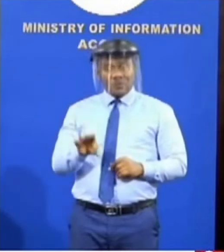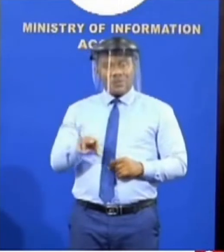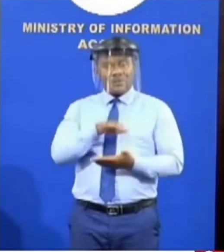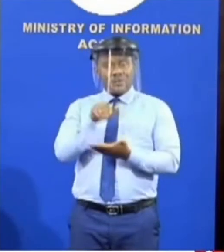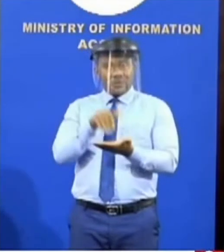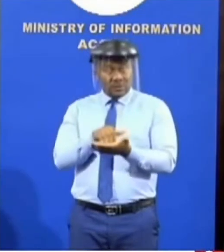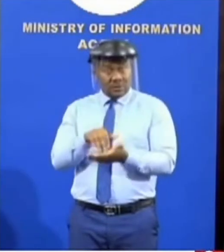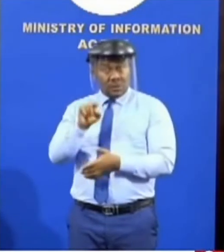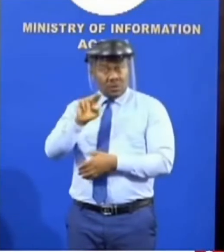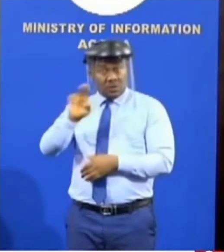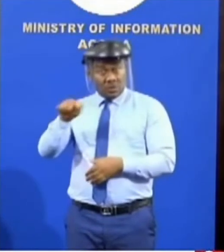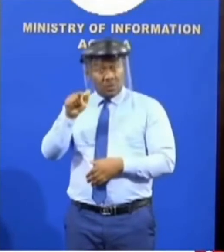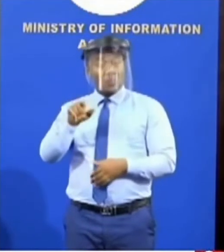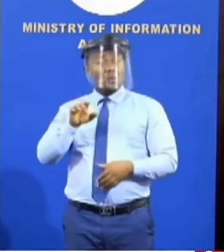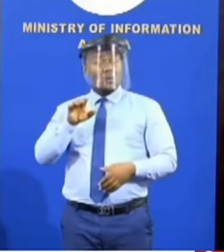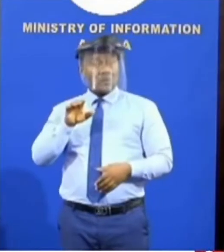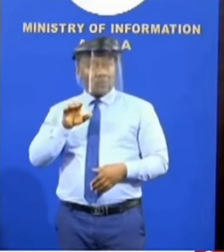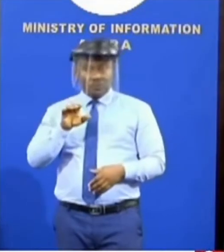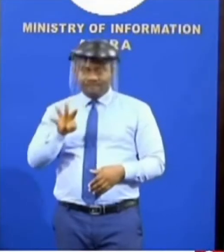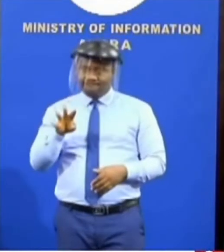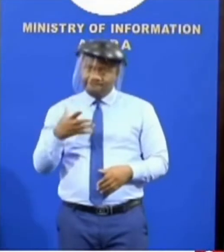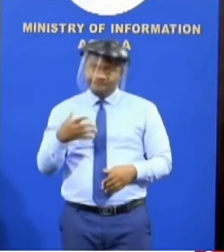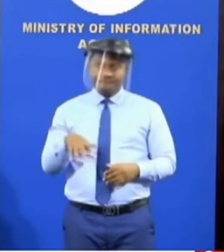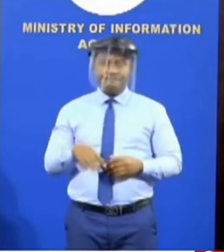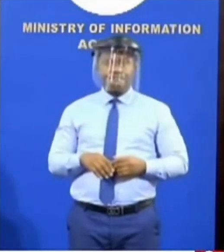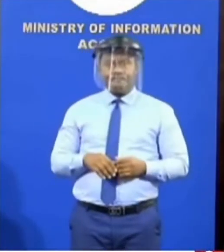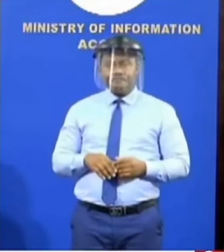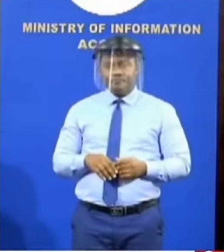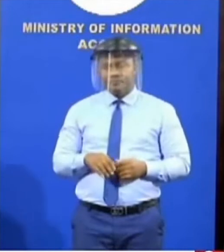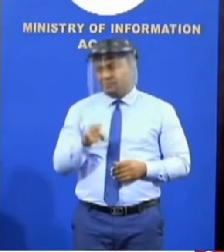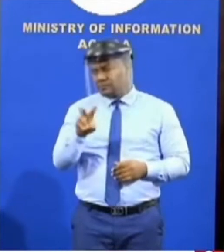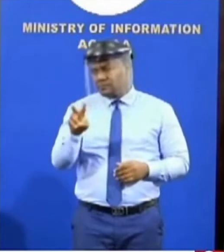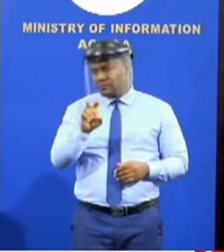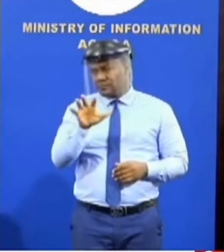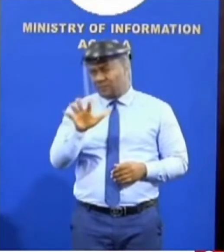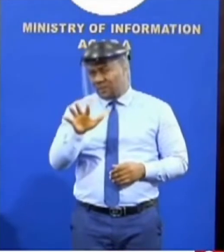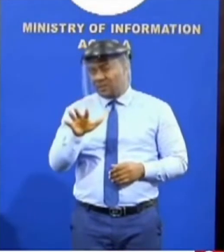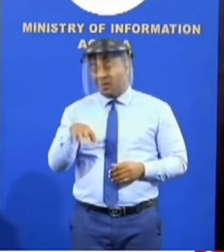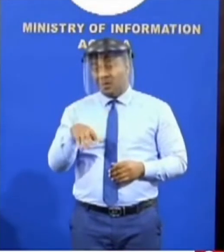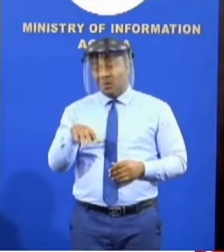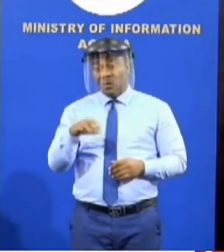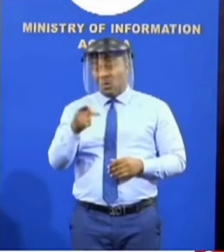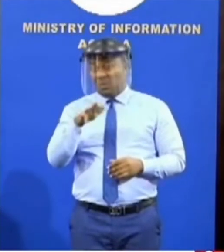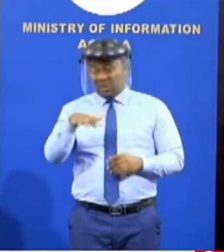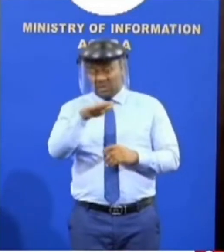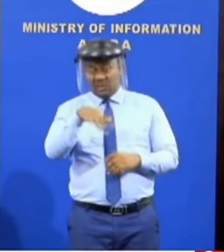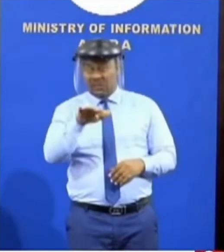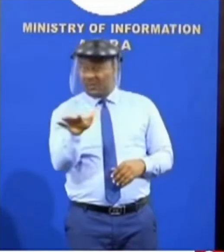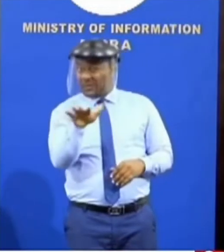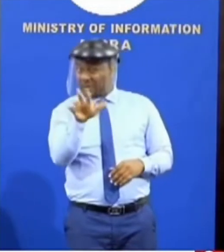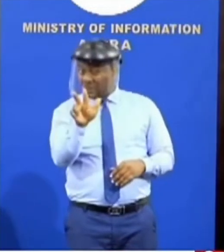3, Afaja 2 South 2, and Ko 1. Of the 205 cases from Ashanti region, Kumasi Metro reported